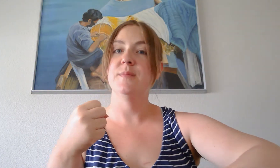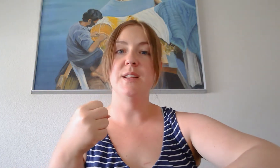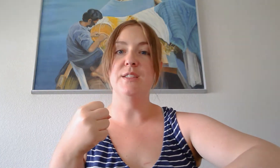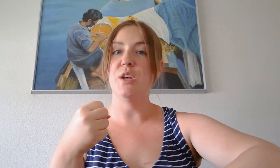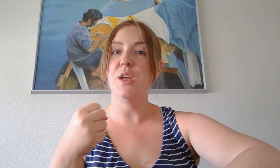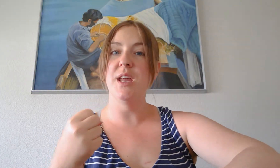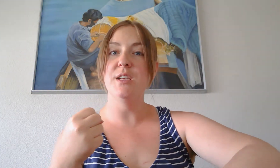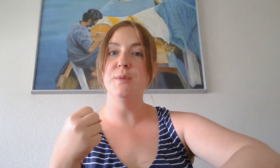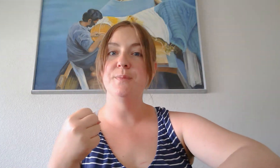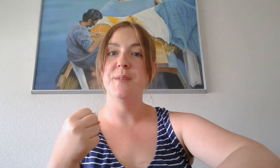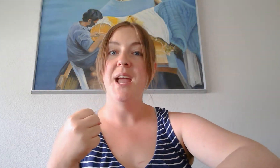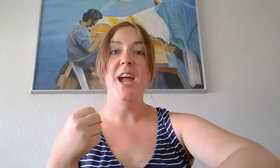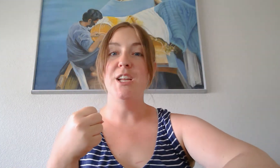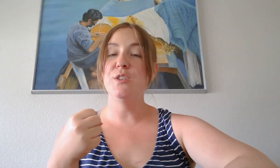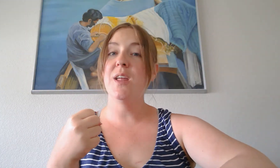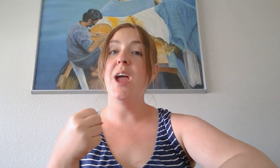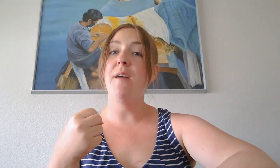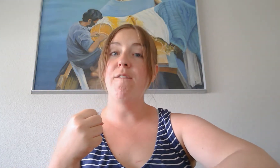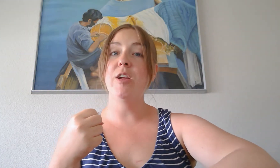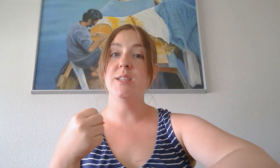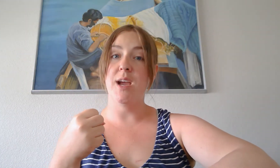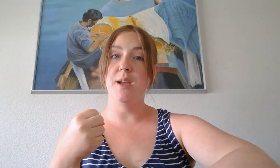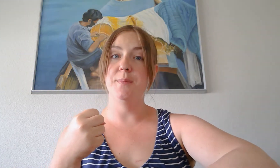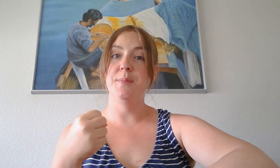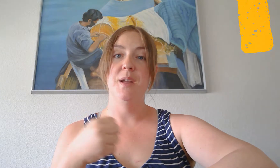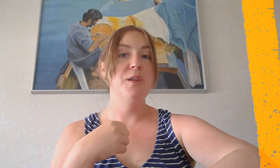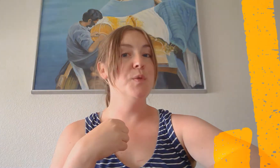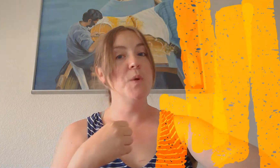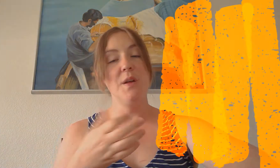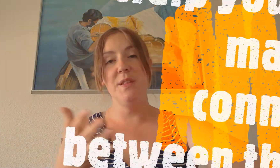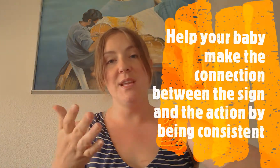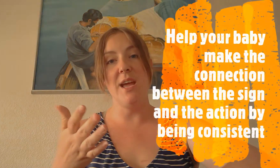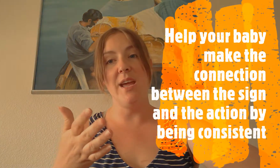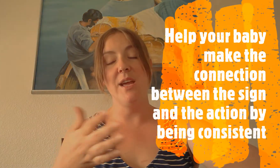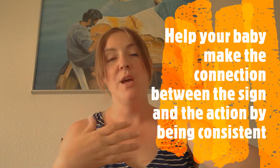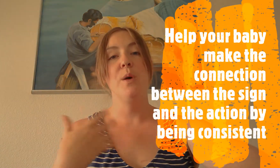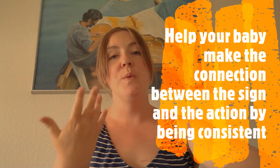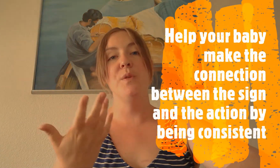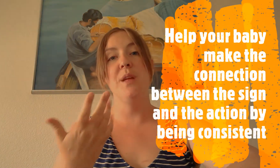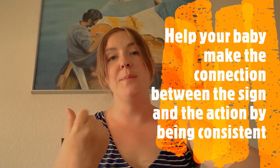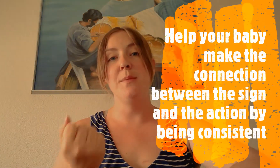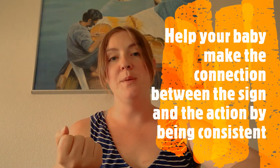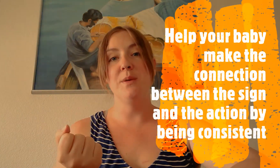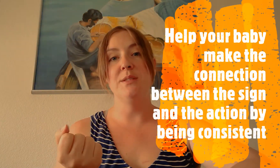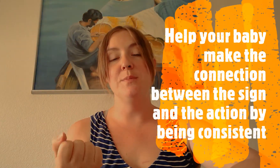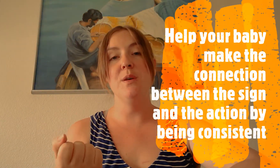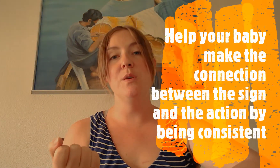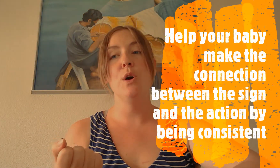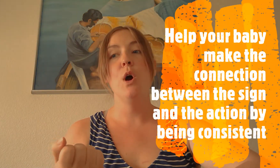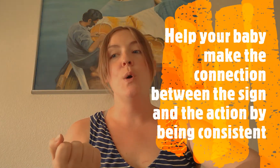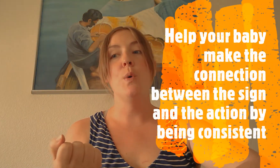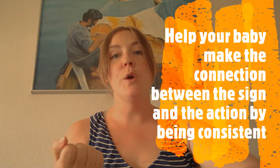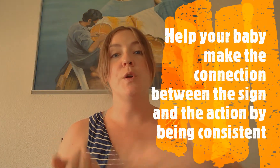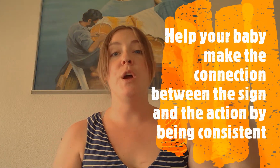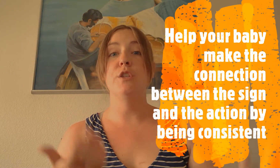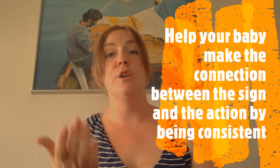That's all you gotta do. And do that every time throughout the day when you think baby wants milk or you're not sure what